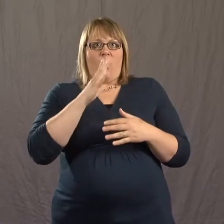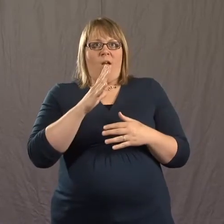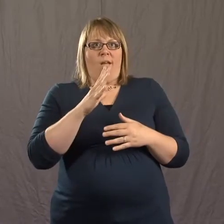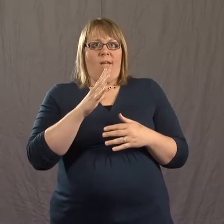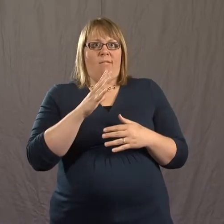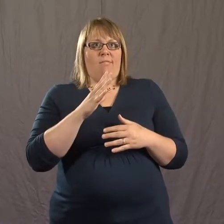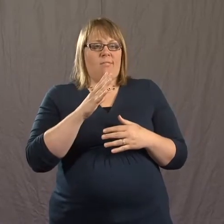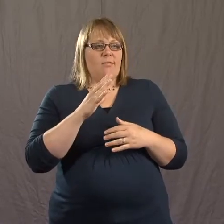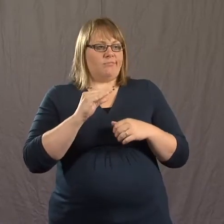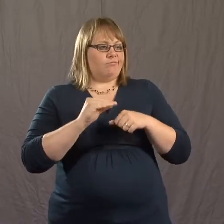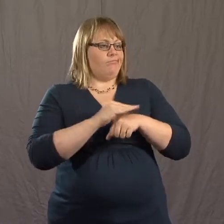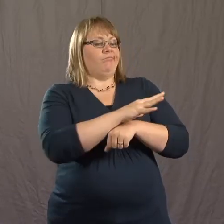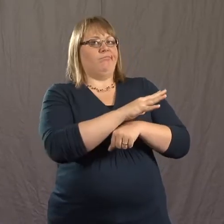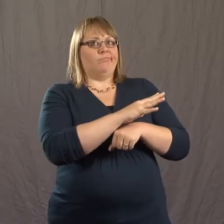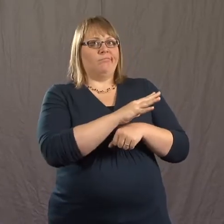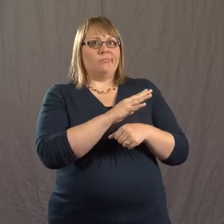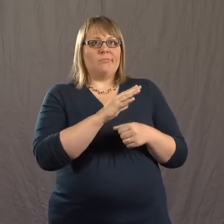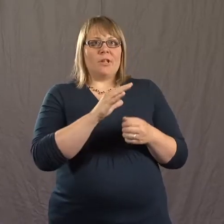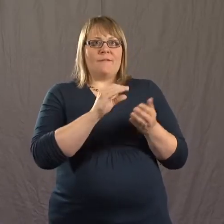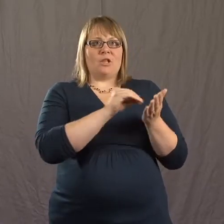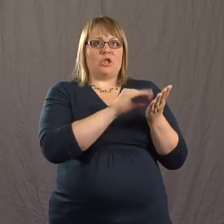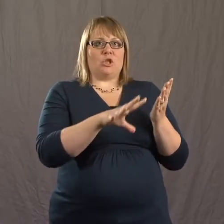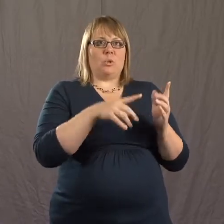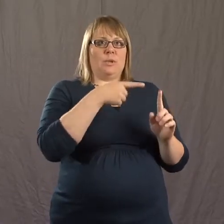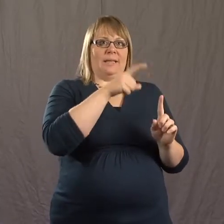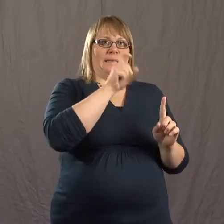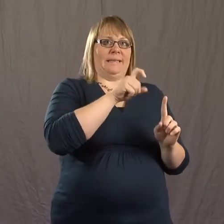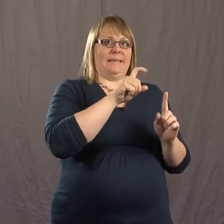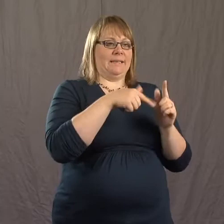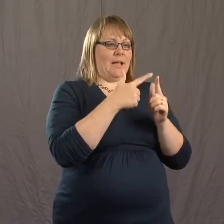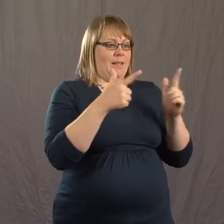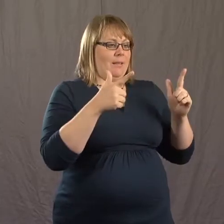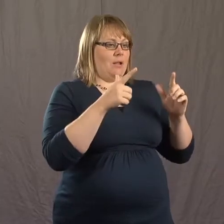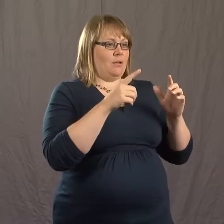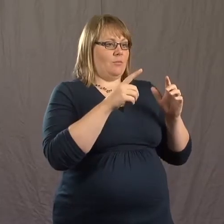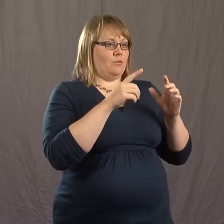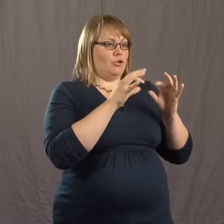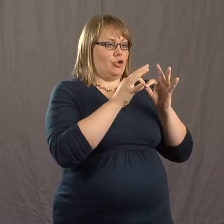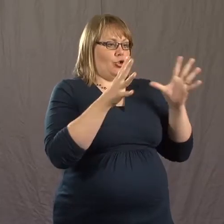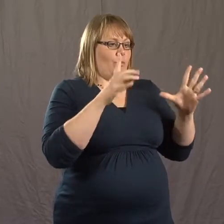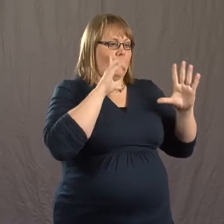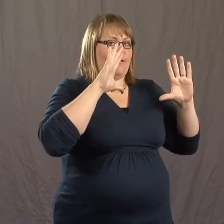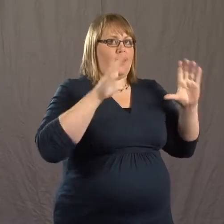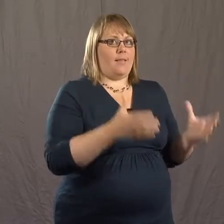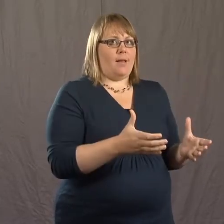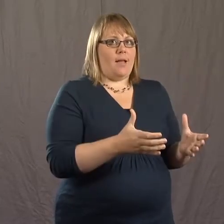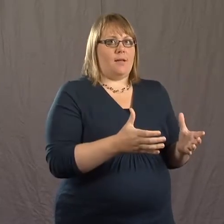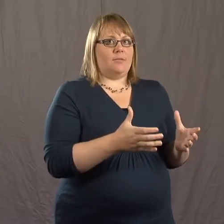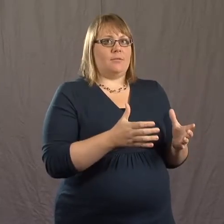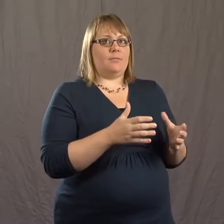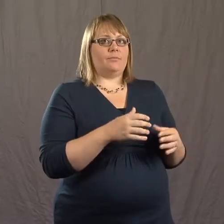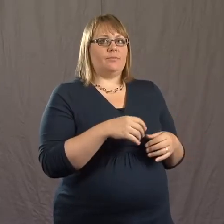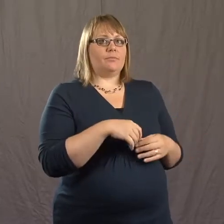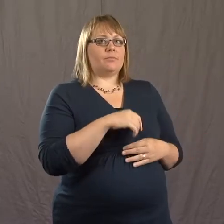All of these various factors will determine if the student needs a sign language interpreter for their class.